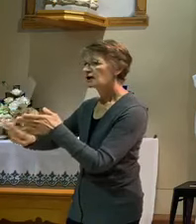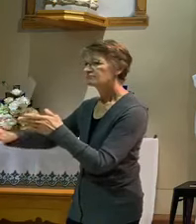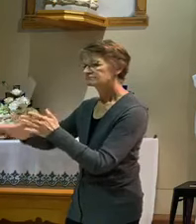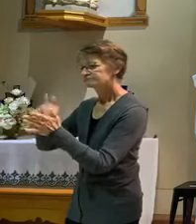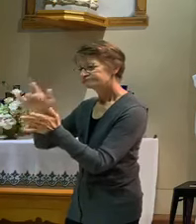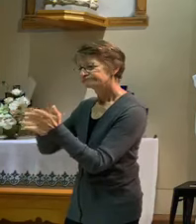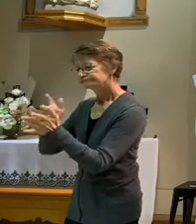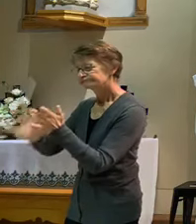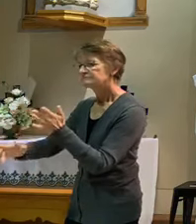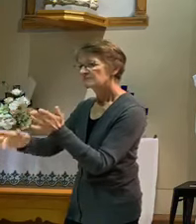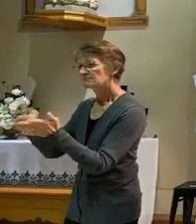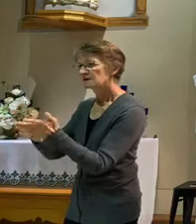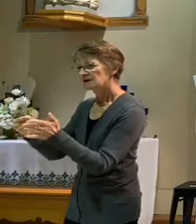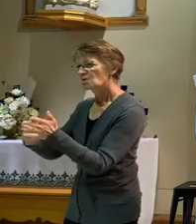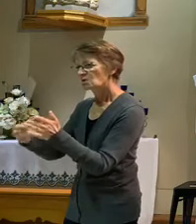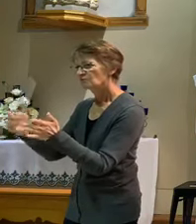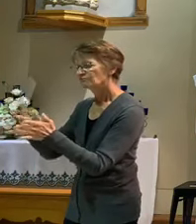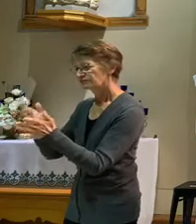the loan.